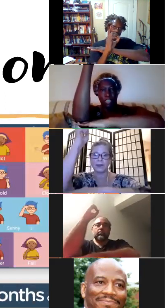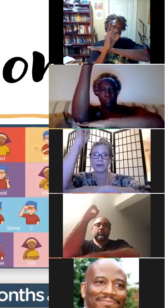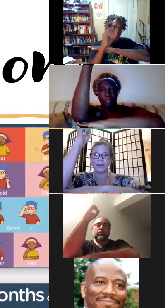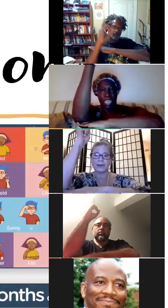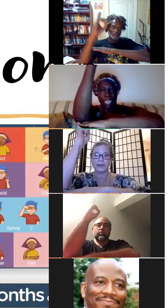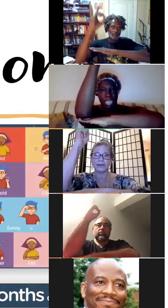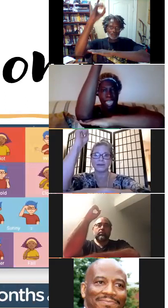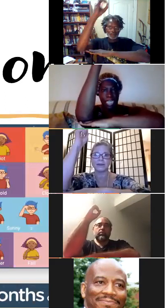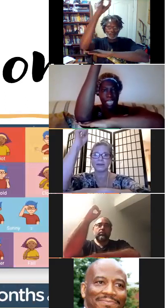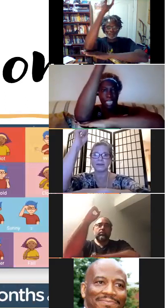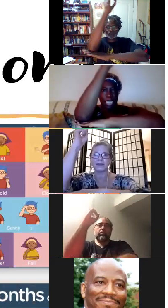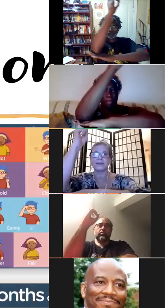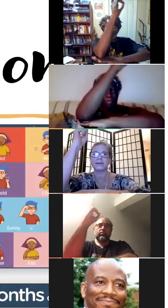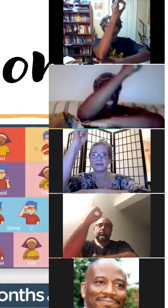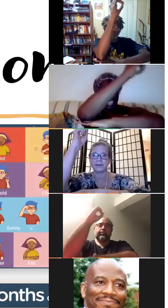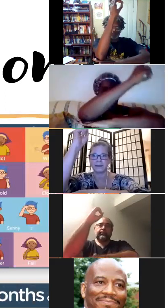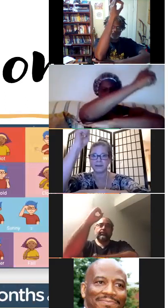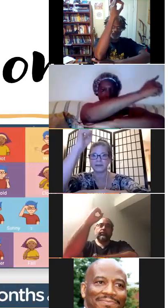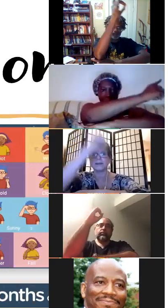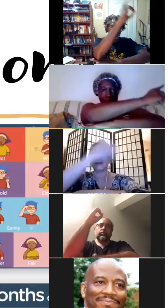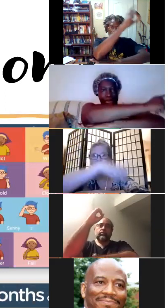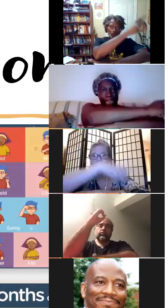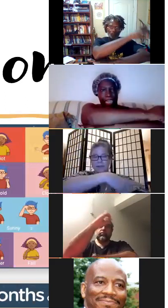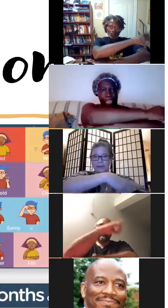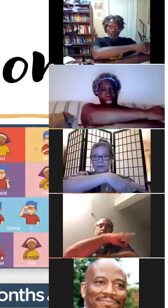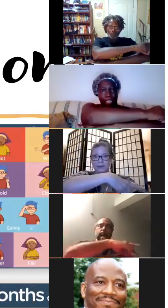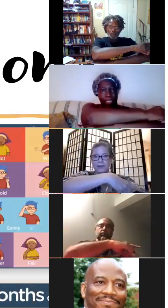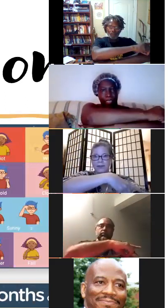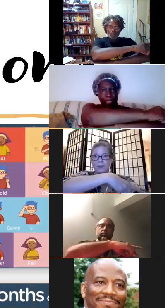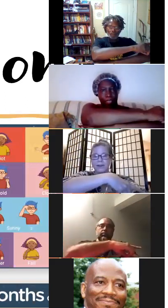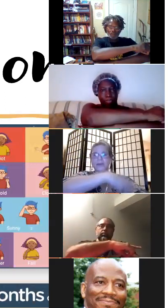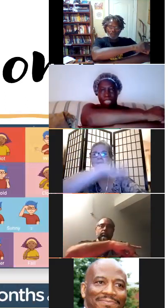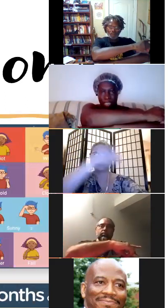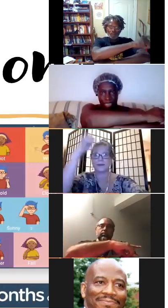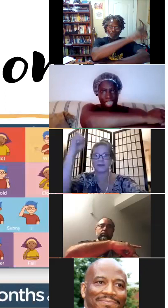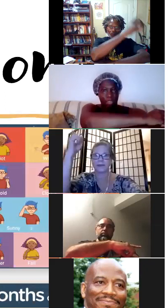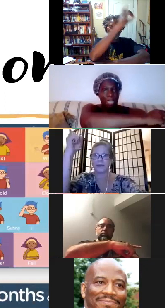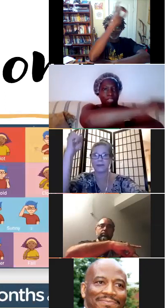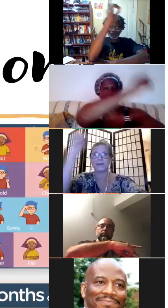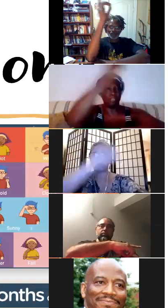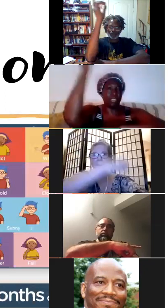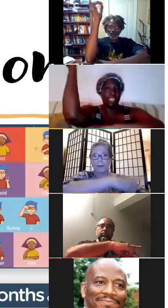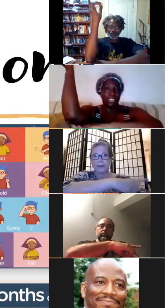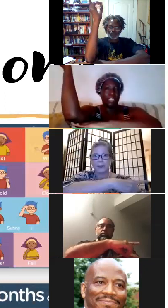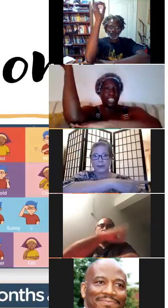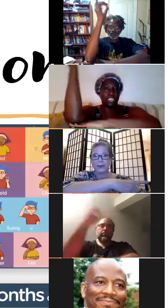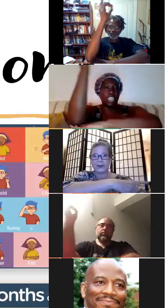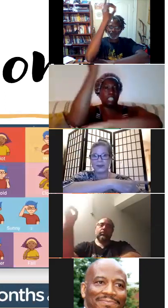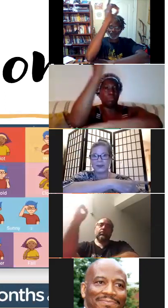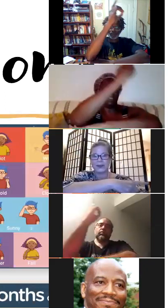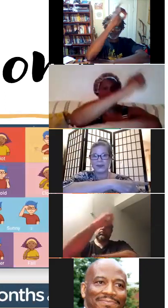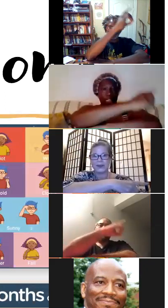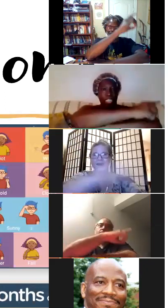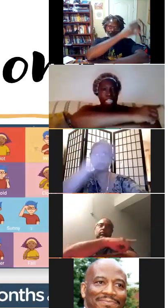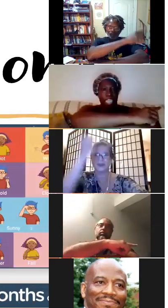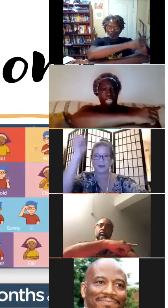top of your flat hand and bring it down, day. That's day. Wow. You guys did